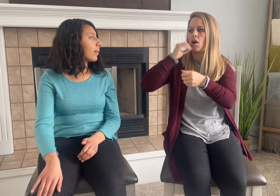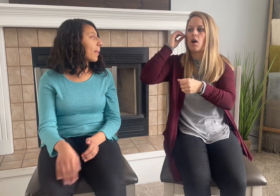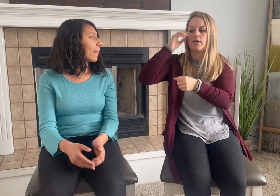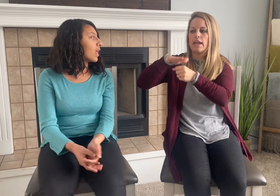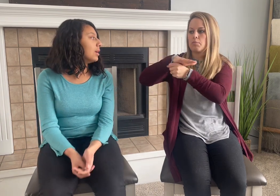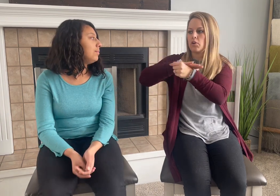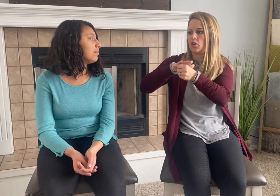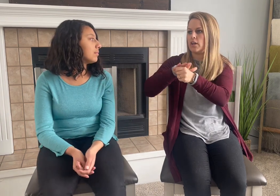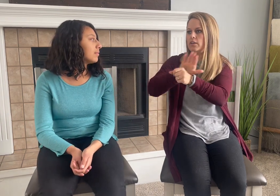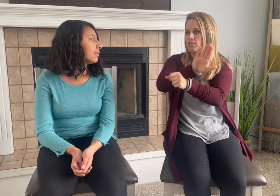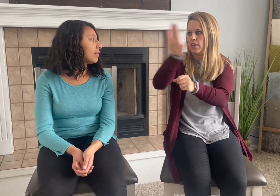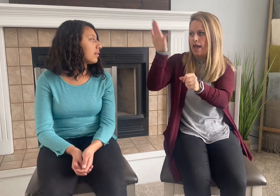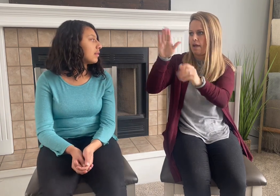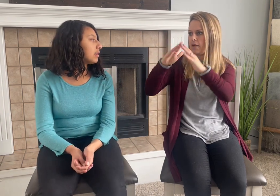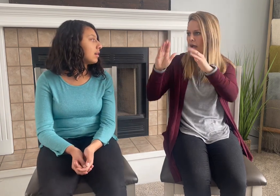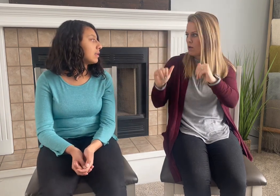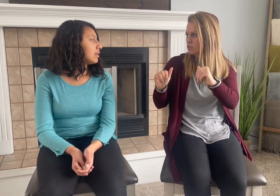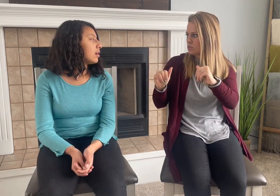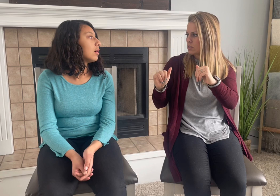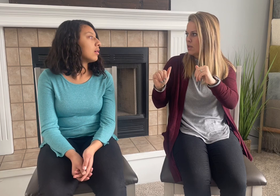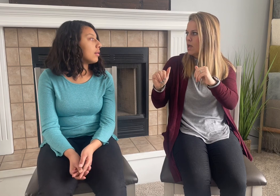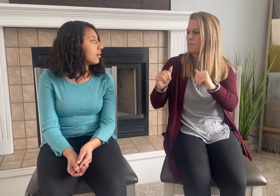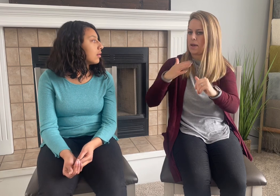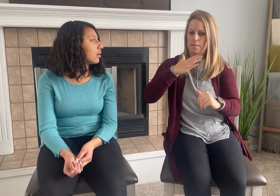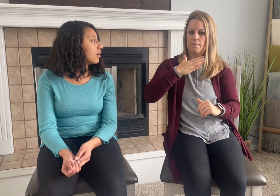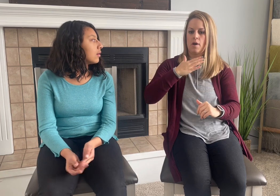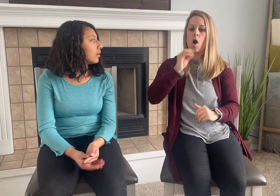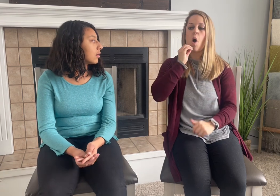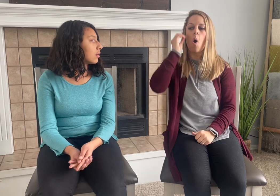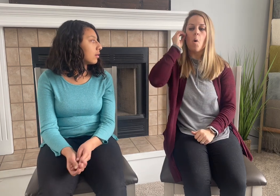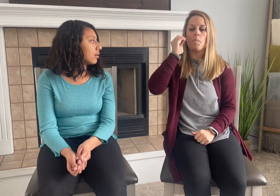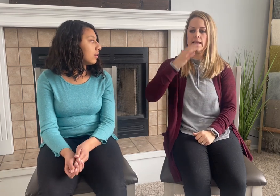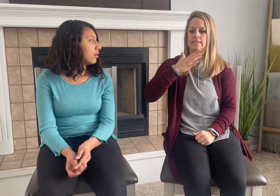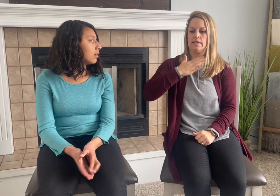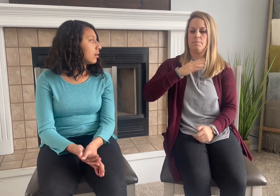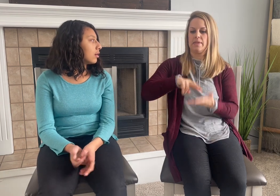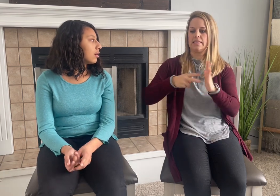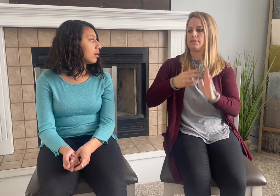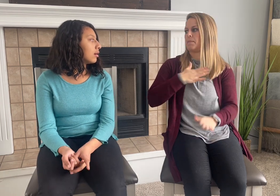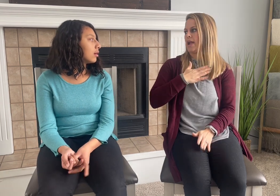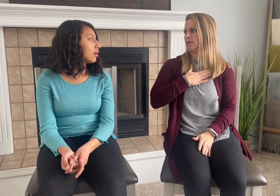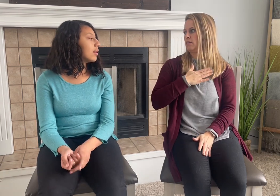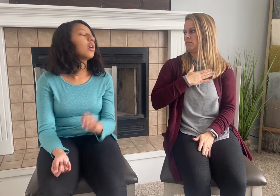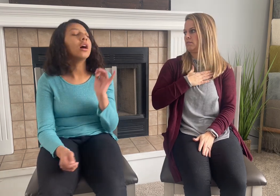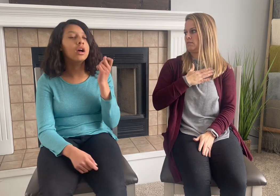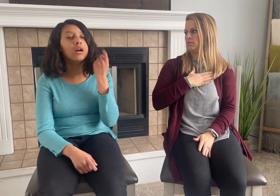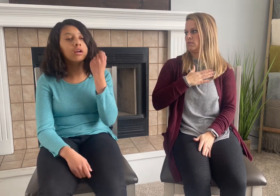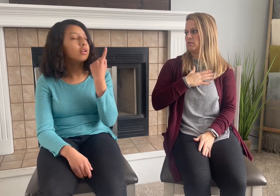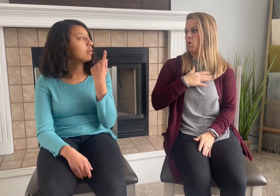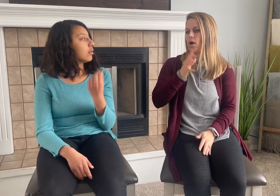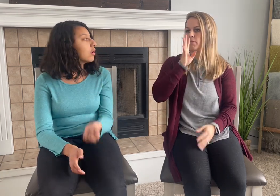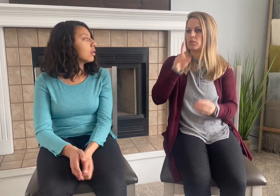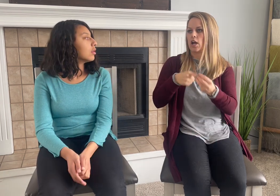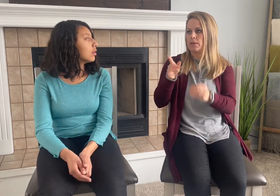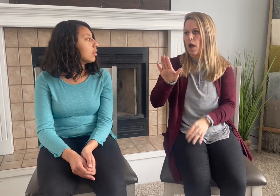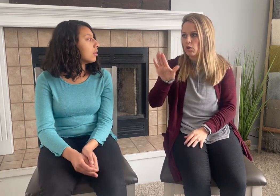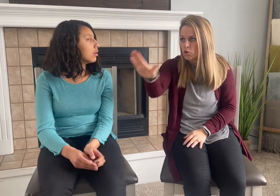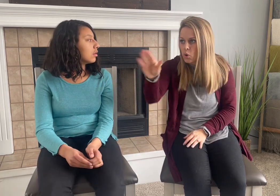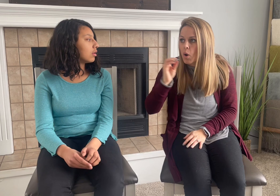our neighborhood, they have a house, but home is, it means mine. Or if I'm talking about your